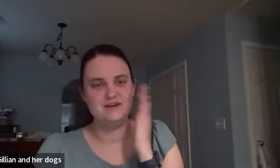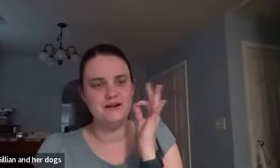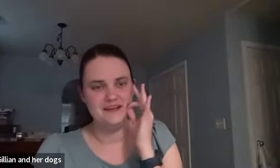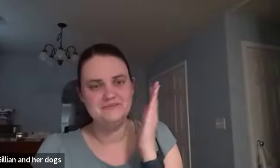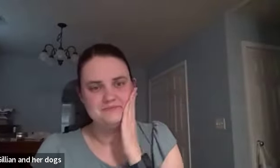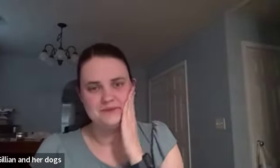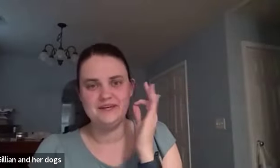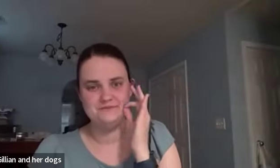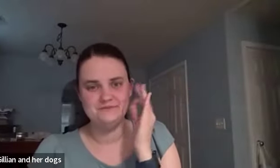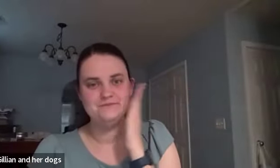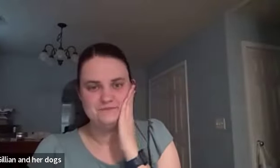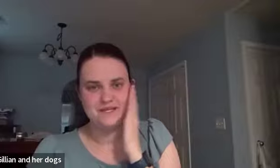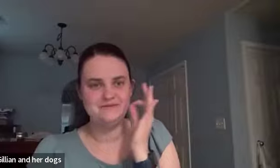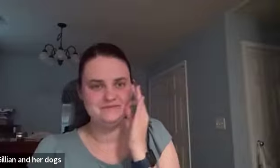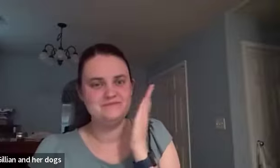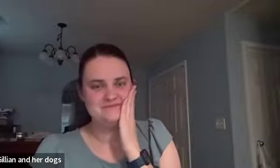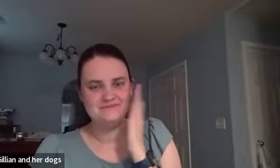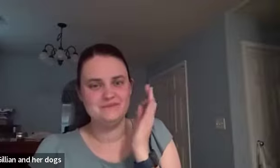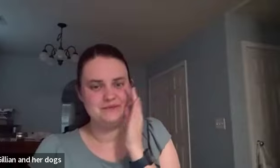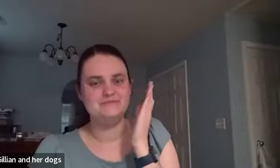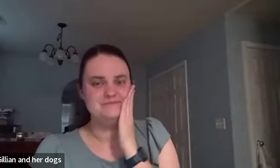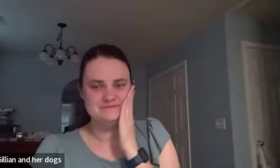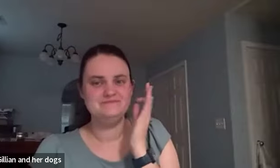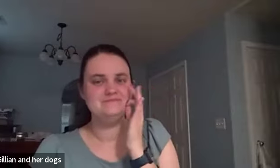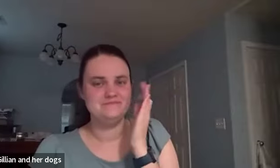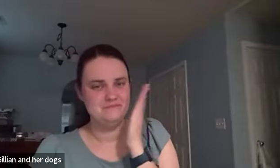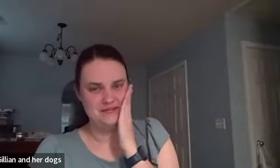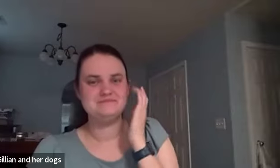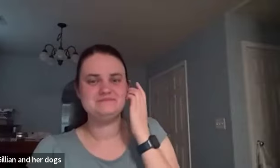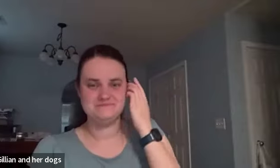it away. Bee, bee, bee, bee.